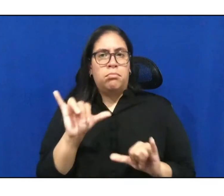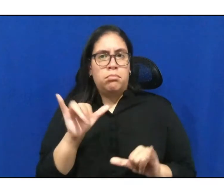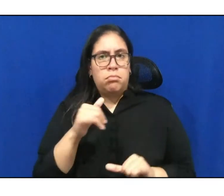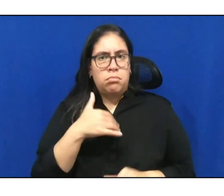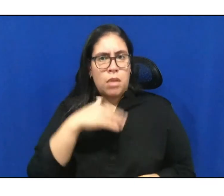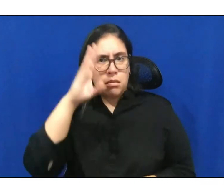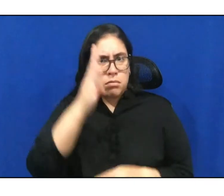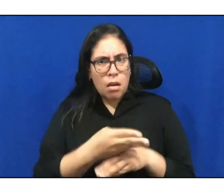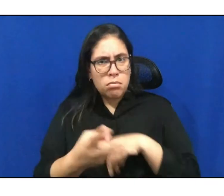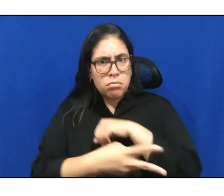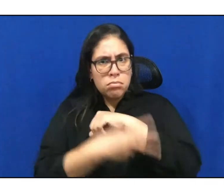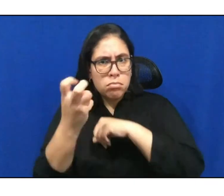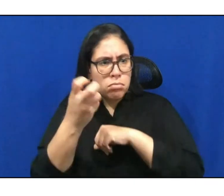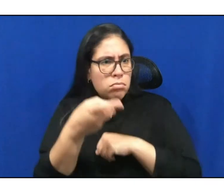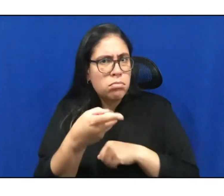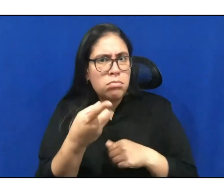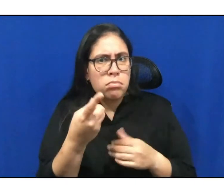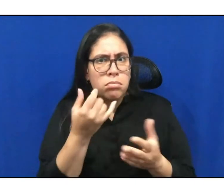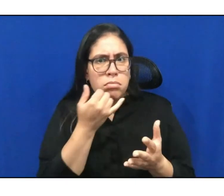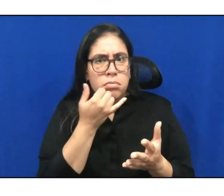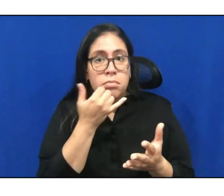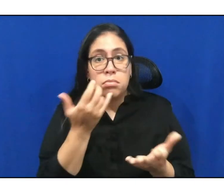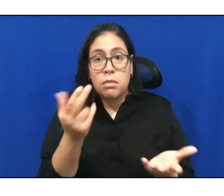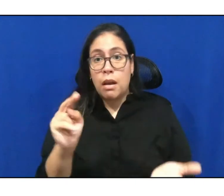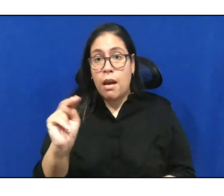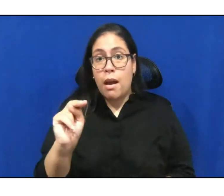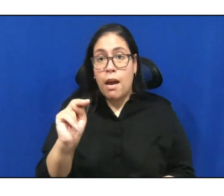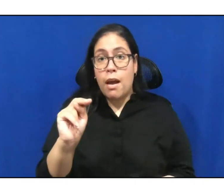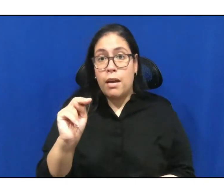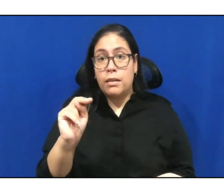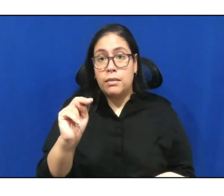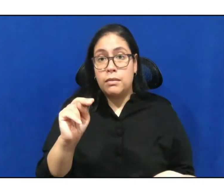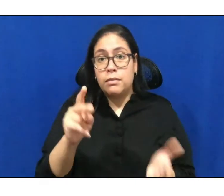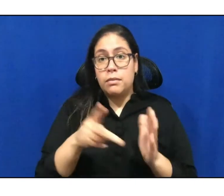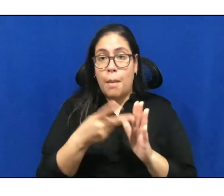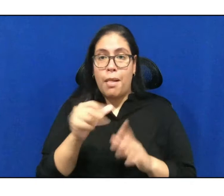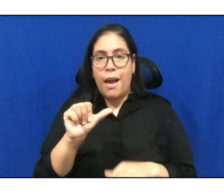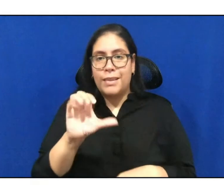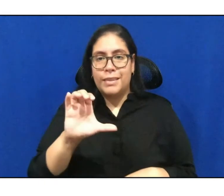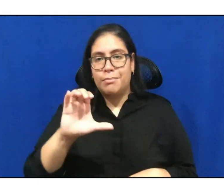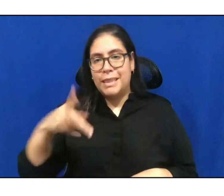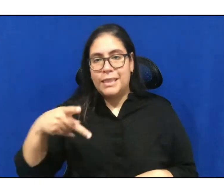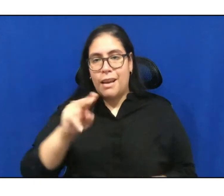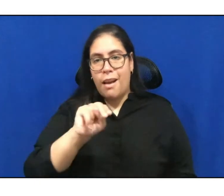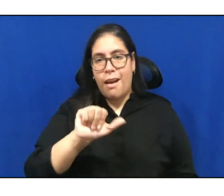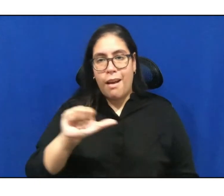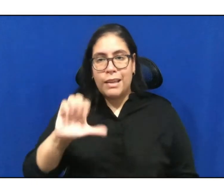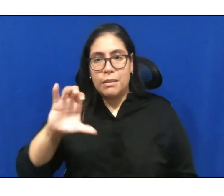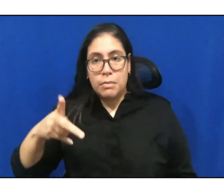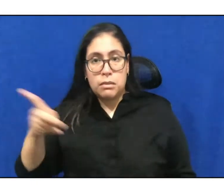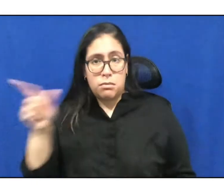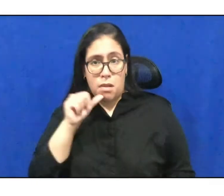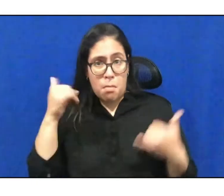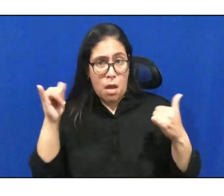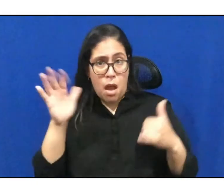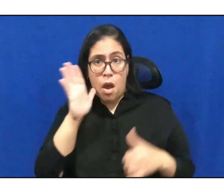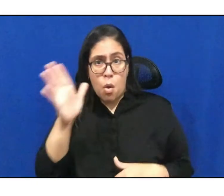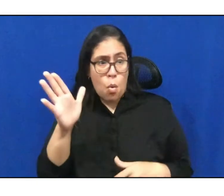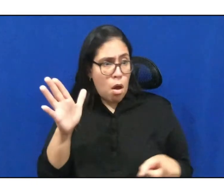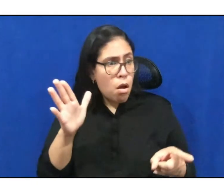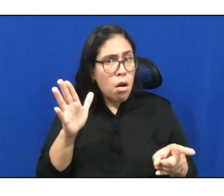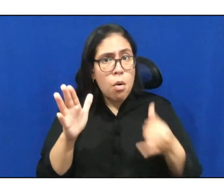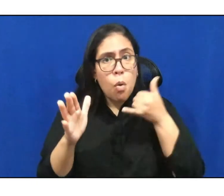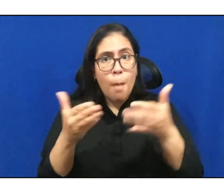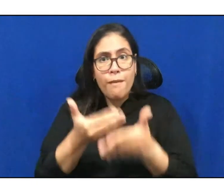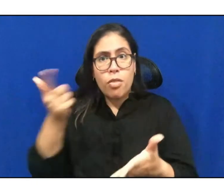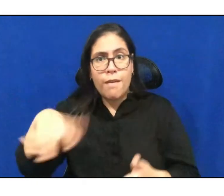because the NAACP ain't playing. They call her. I mean, she's talking to them before they even find the body.